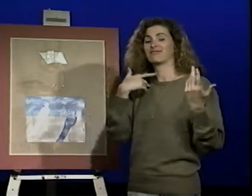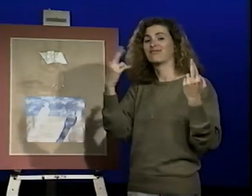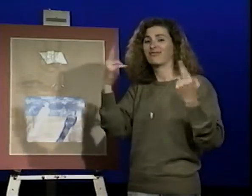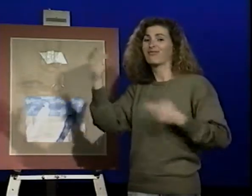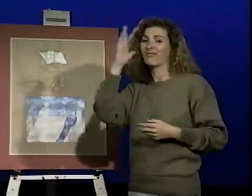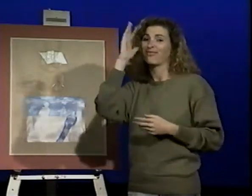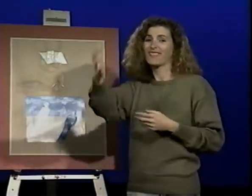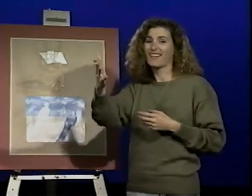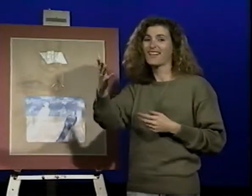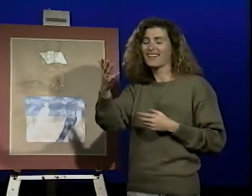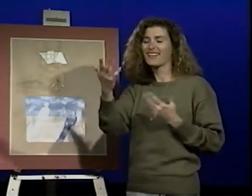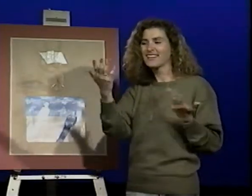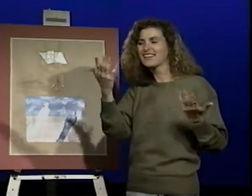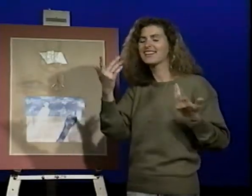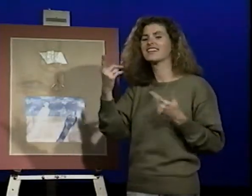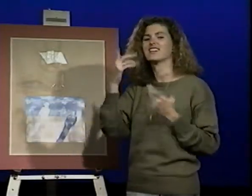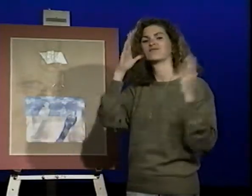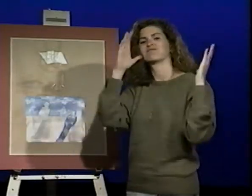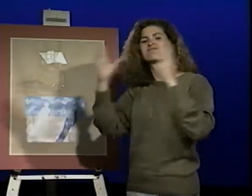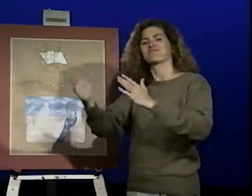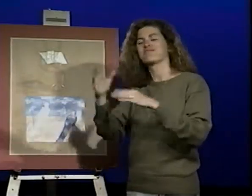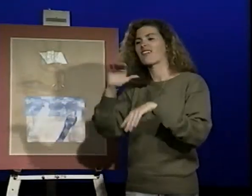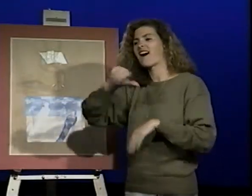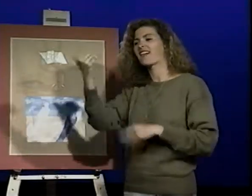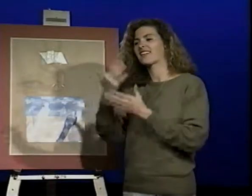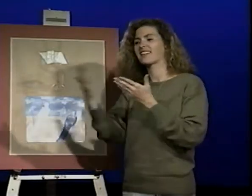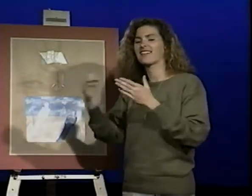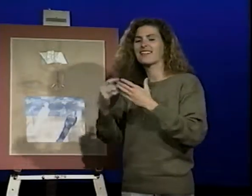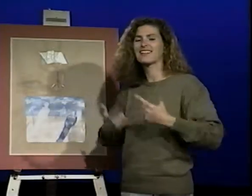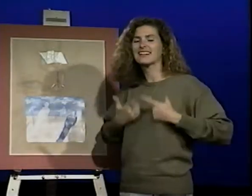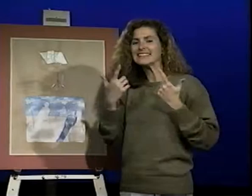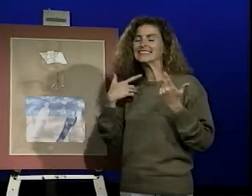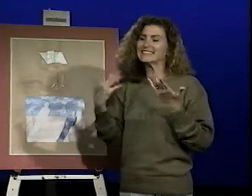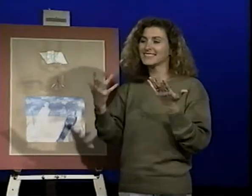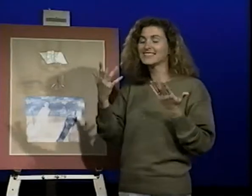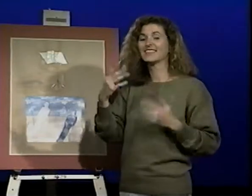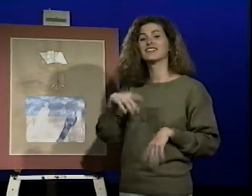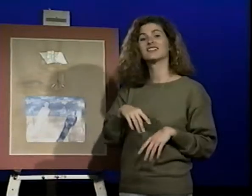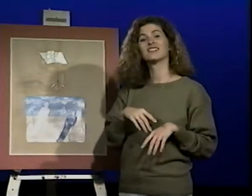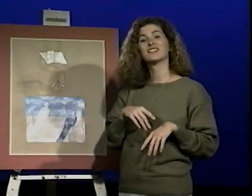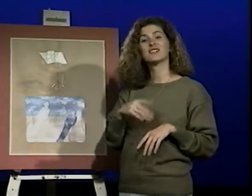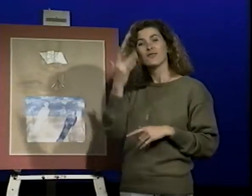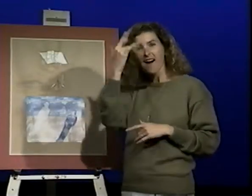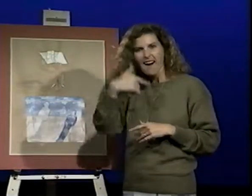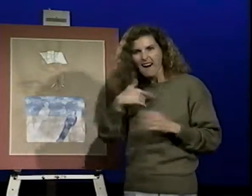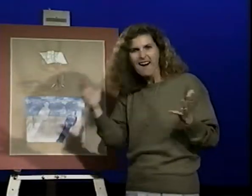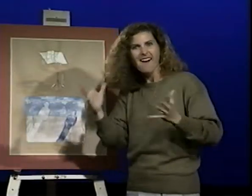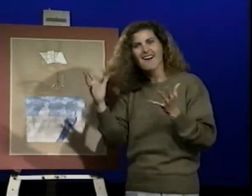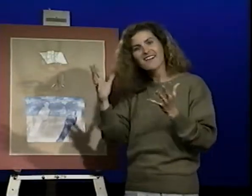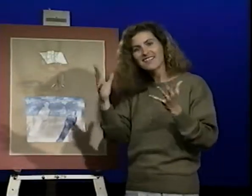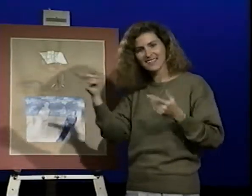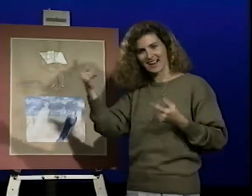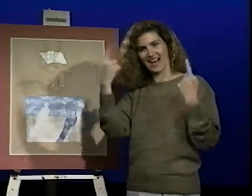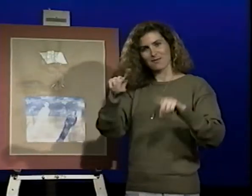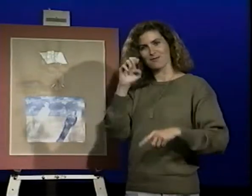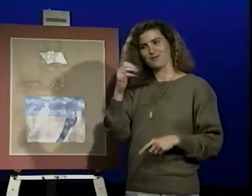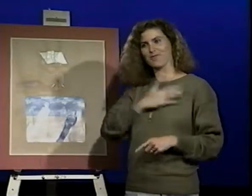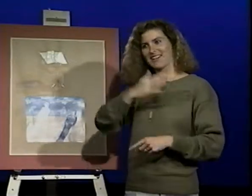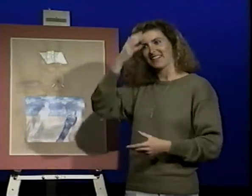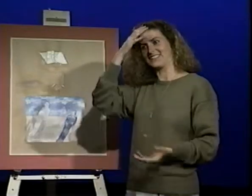it up, to keep on painting, and I hope that he will. He does focus on other things in life now. The reason I encourage